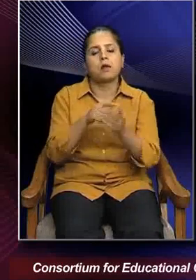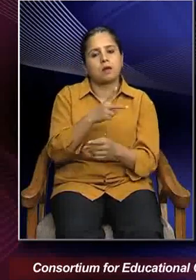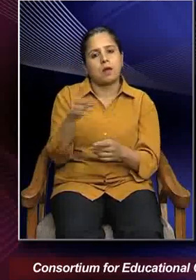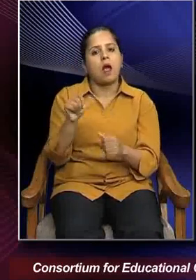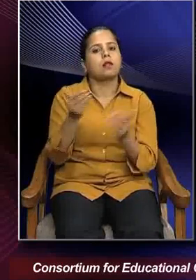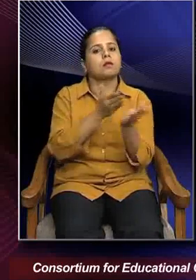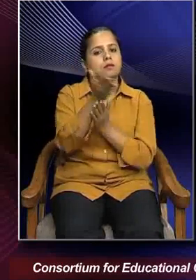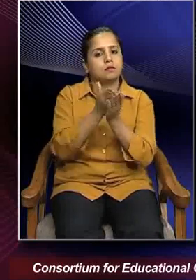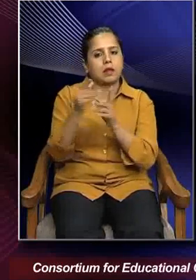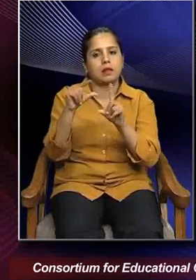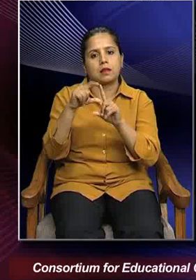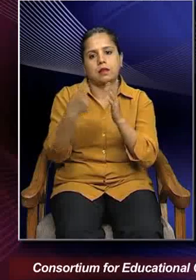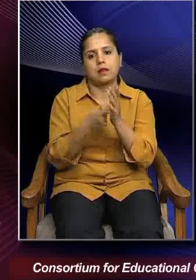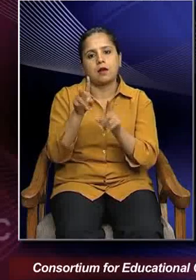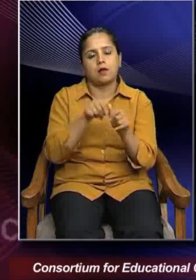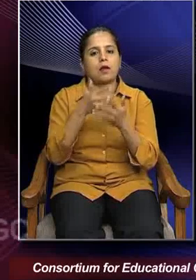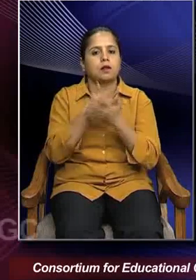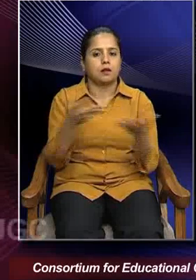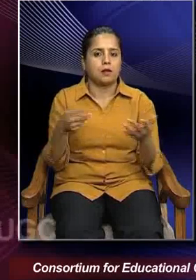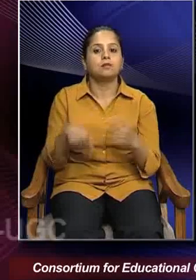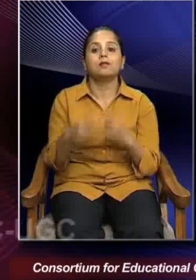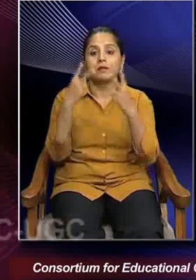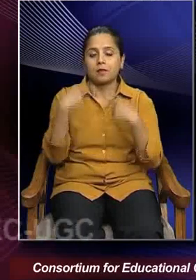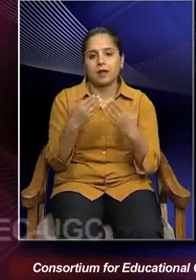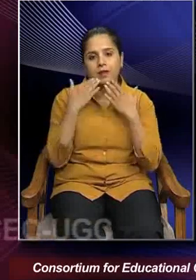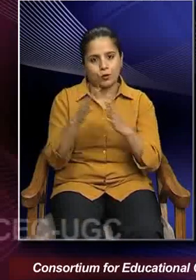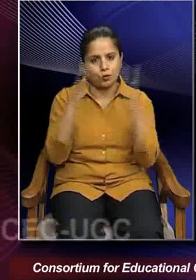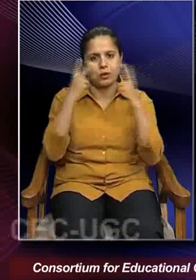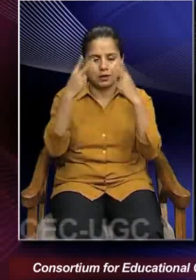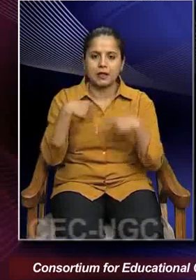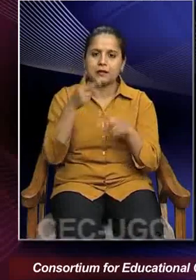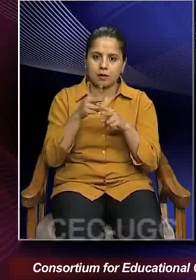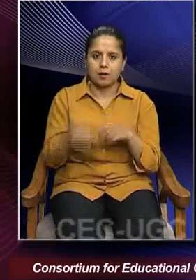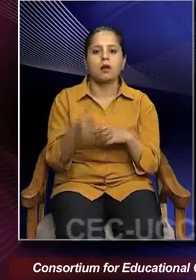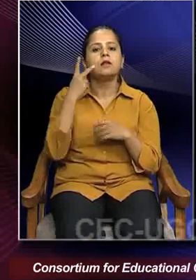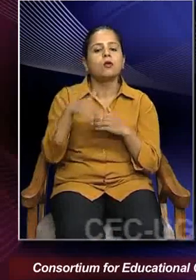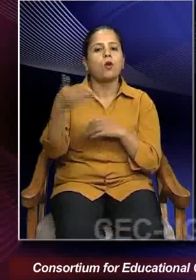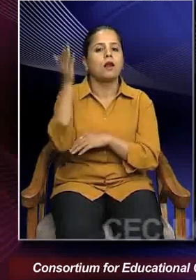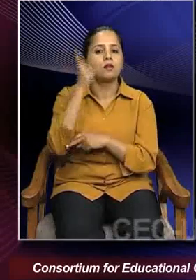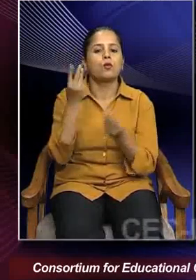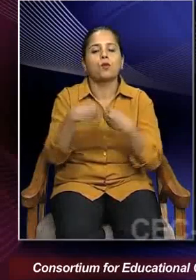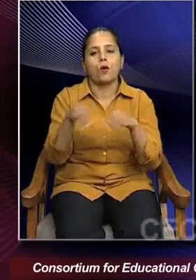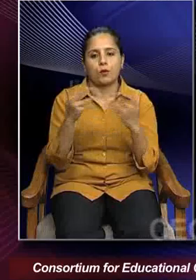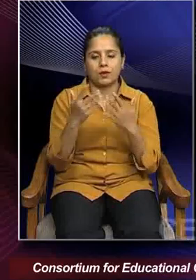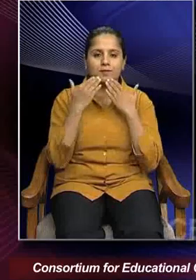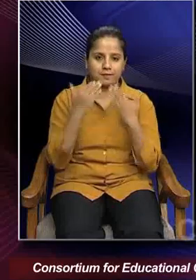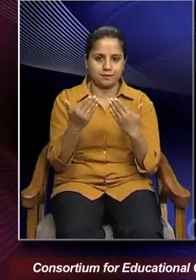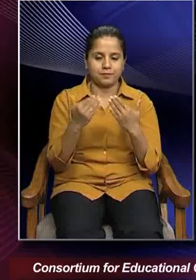types of dravyas. So thank you viewers, please stay with us to follow up the lecture. Thank you.